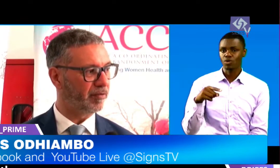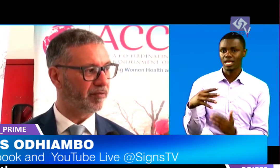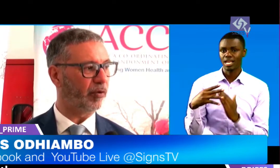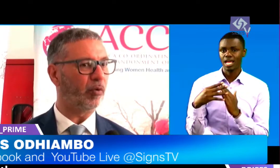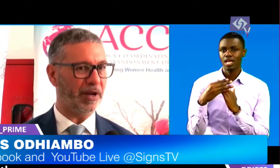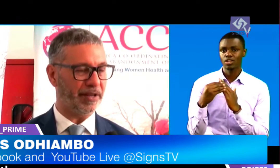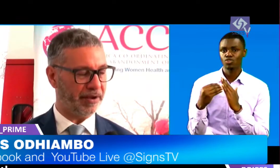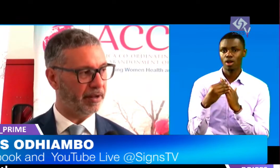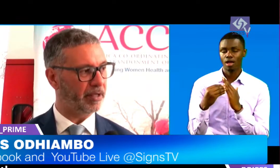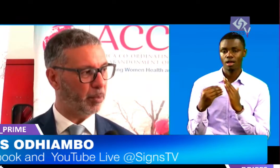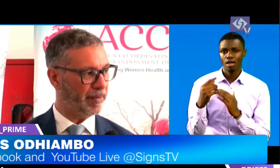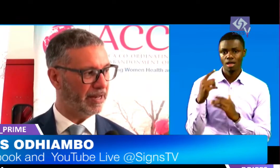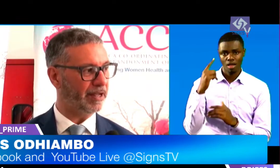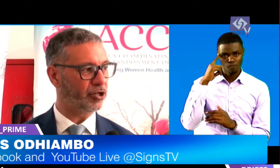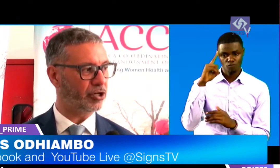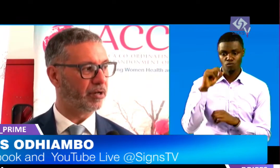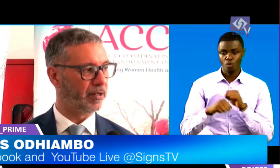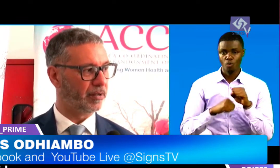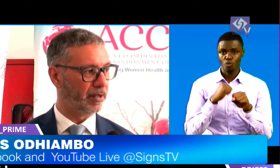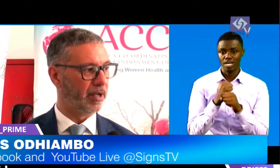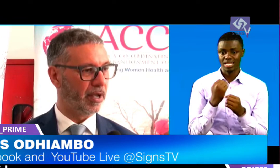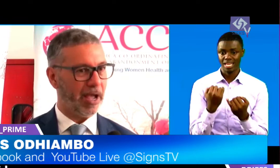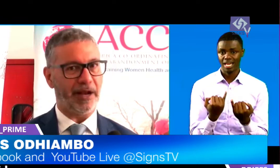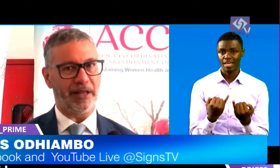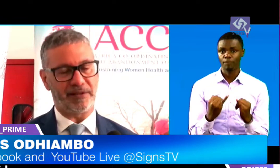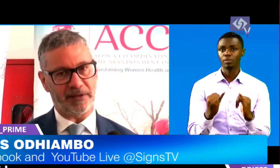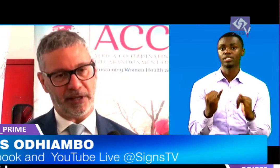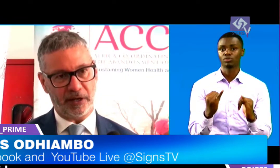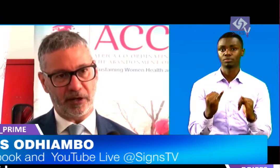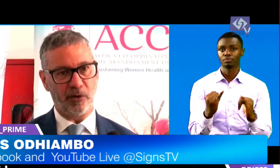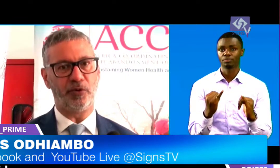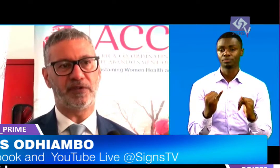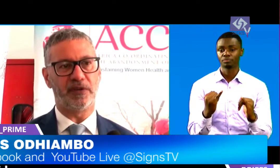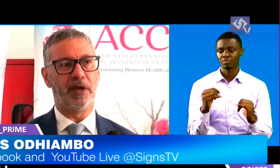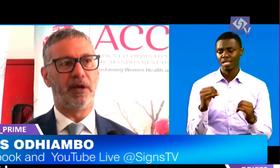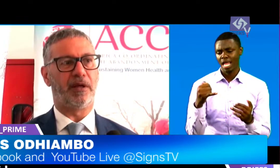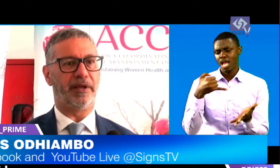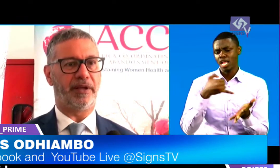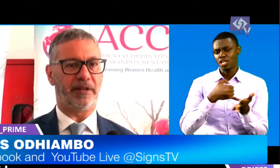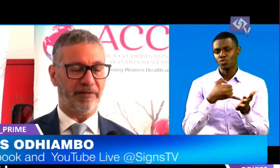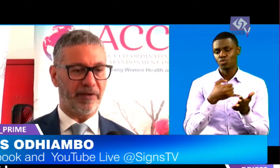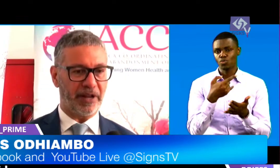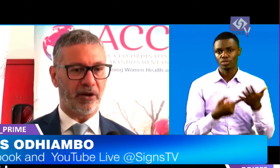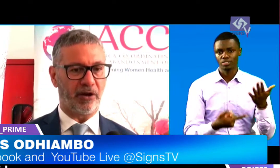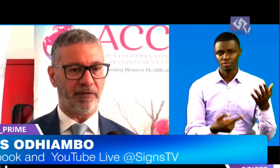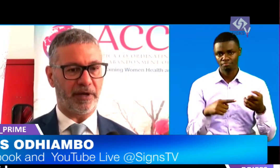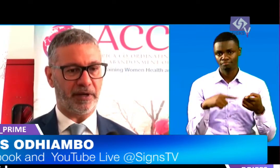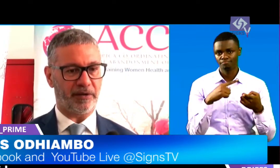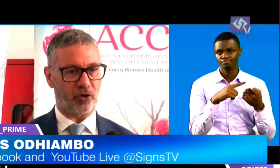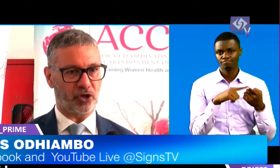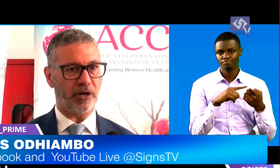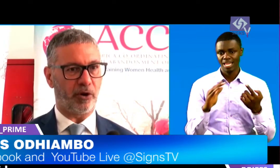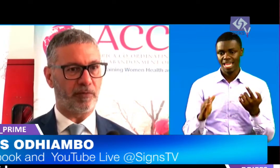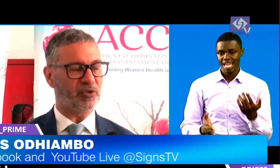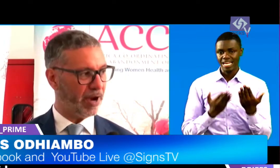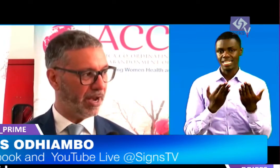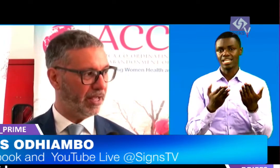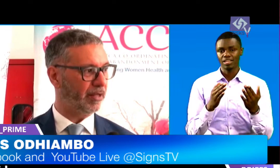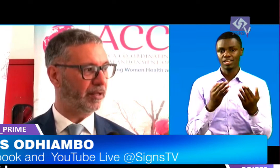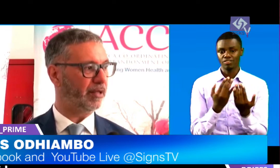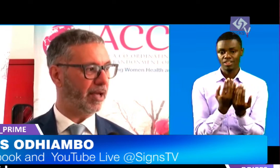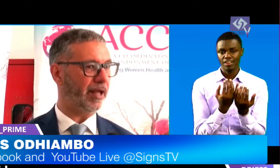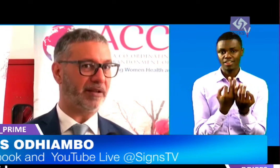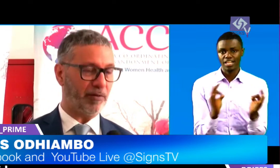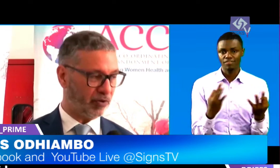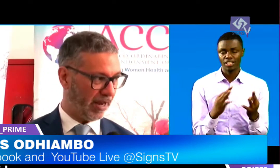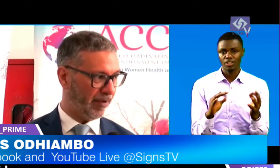$500,000 for 1 year implementation, and it includes the delivering of social norms